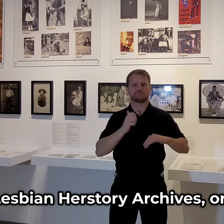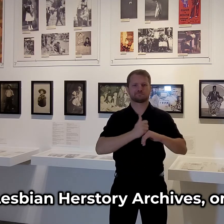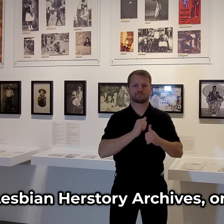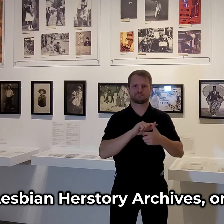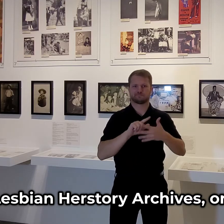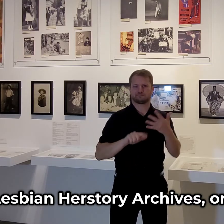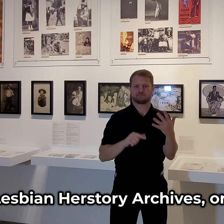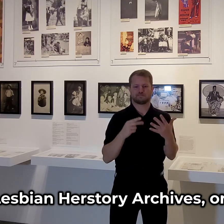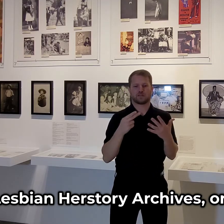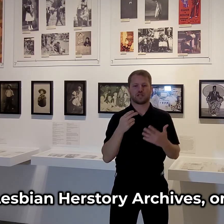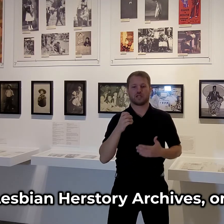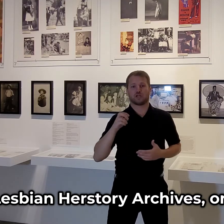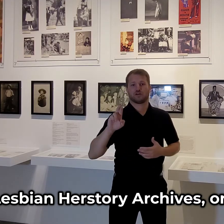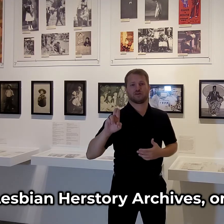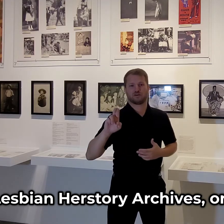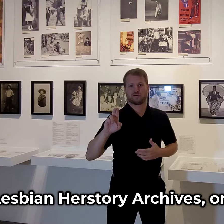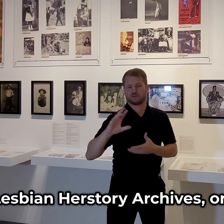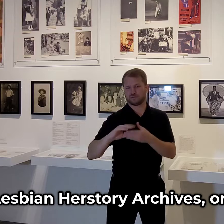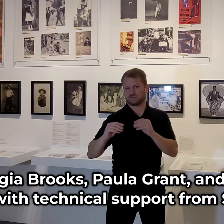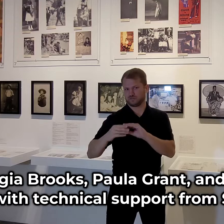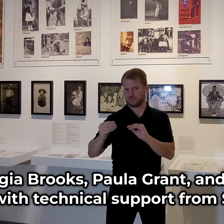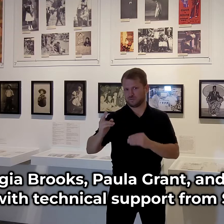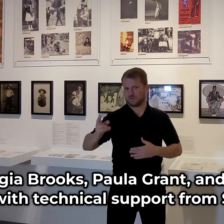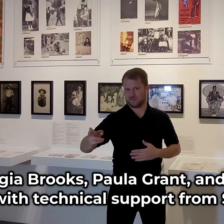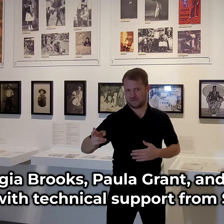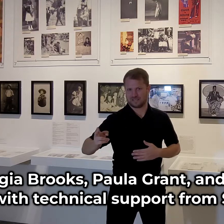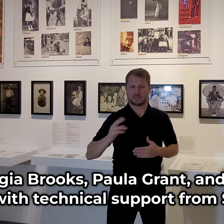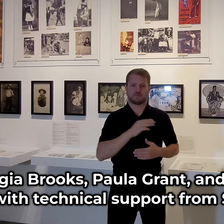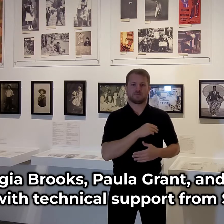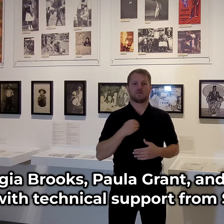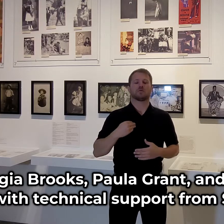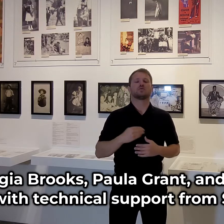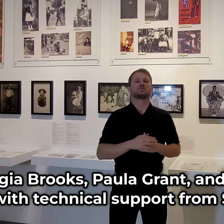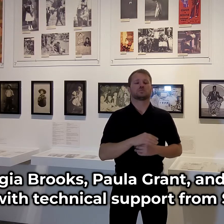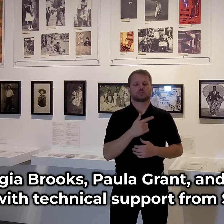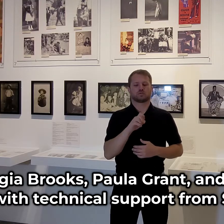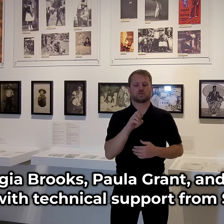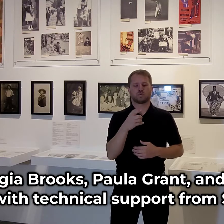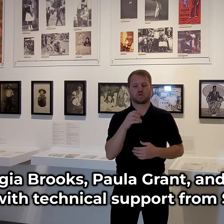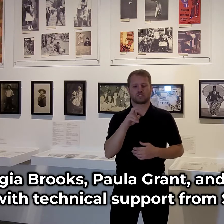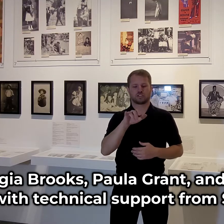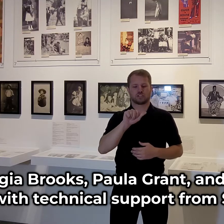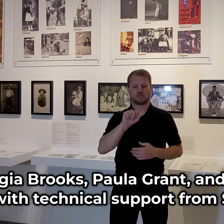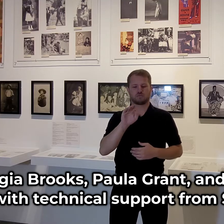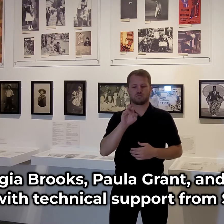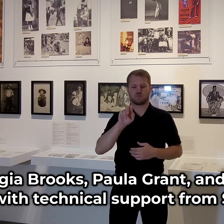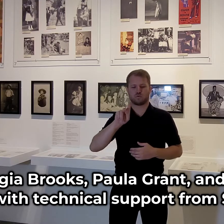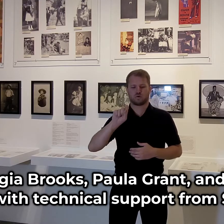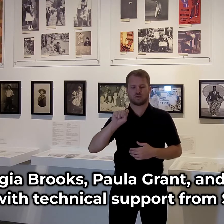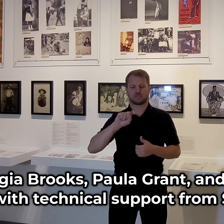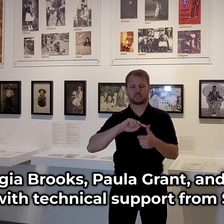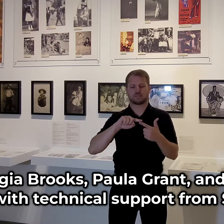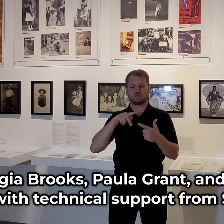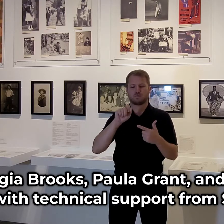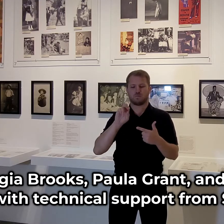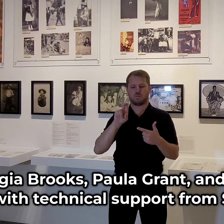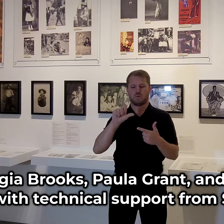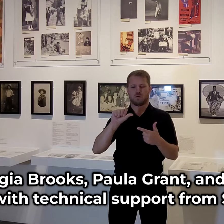Archives, or LHA, members Georgia Brooks, Paula Grant, and Morgan Grunwald, with technical support from